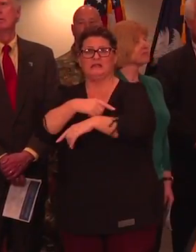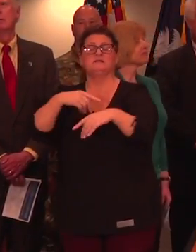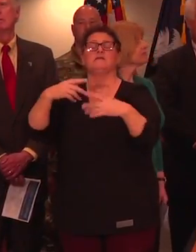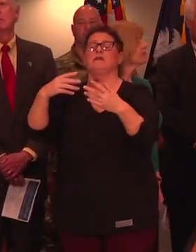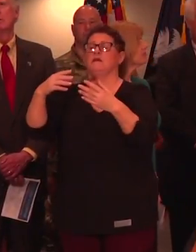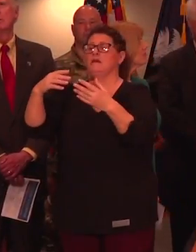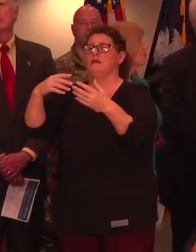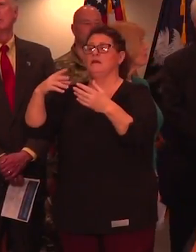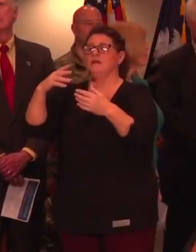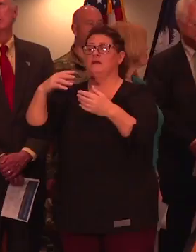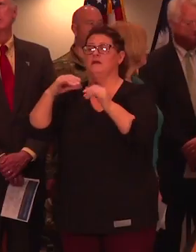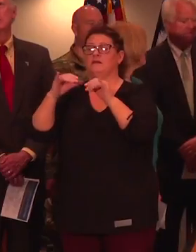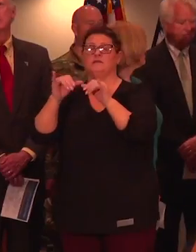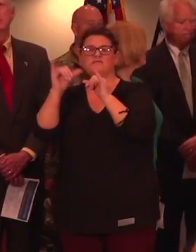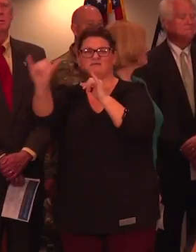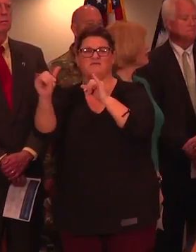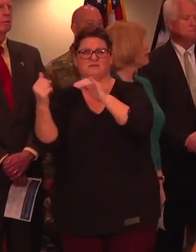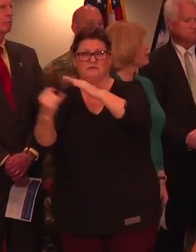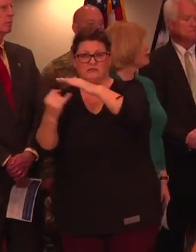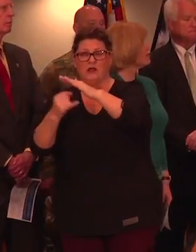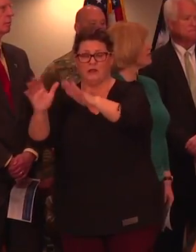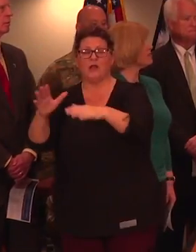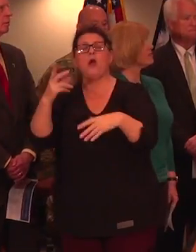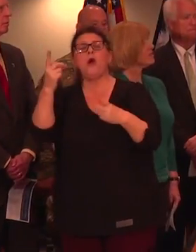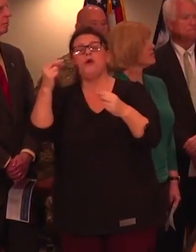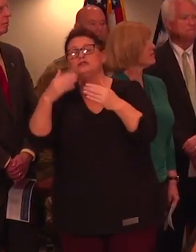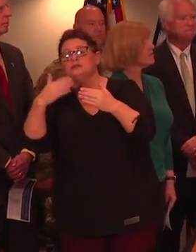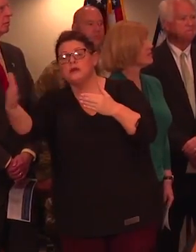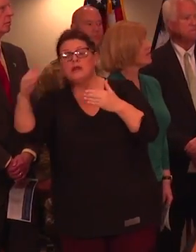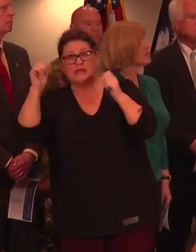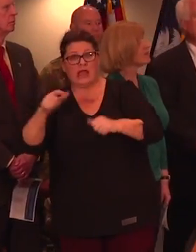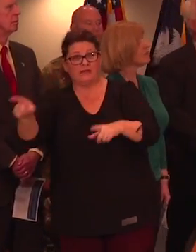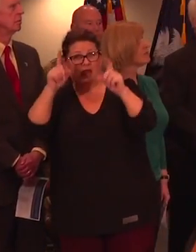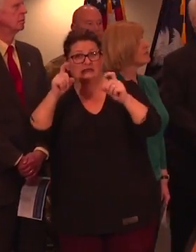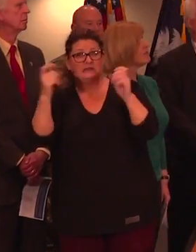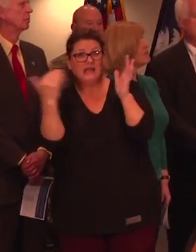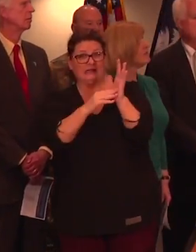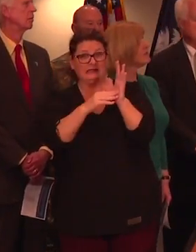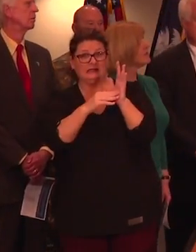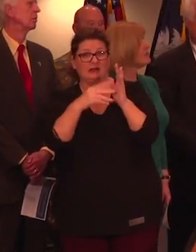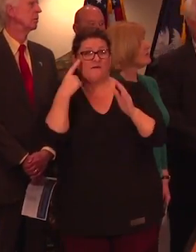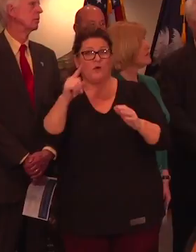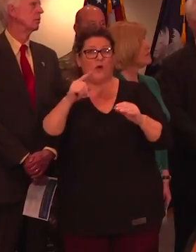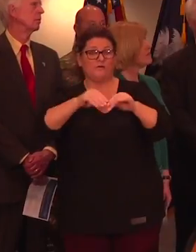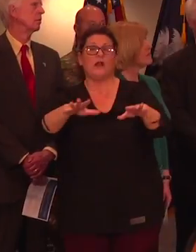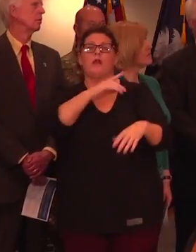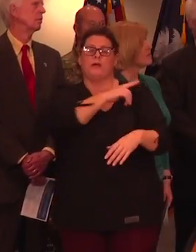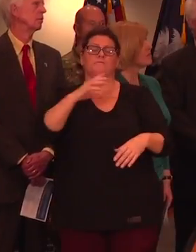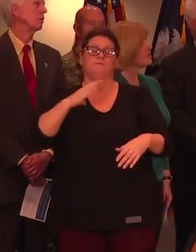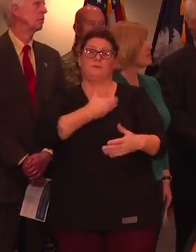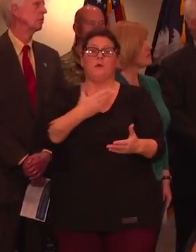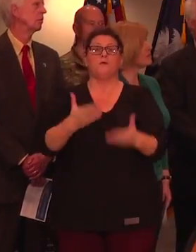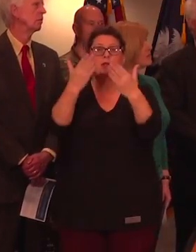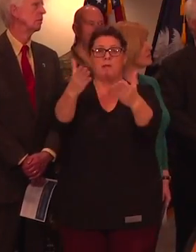coronavirus? Do they need to have two negative tests come back to not be in quarantine anymore? So the recommendations for retesting applies